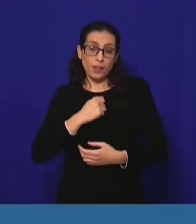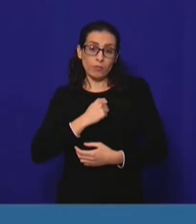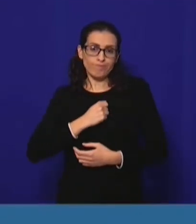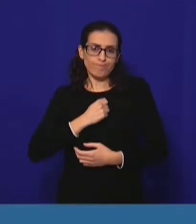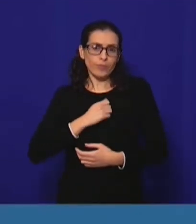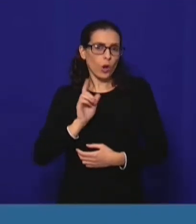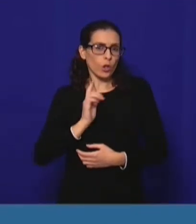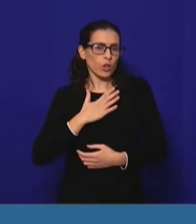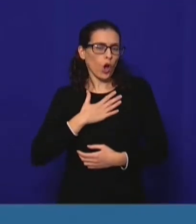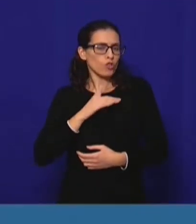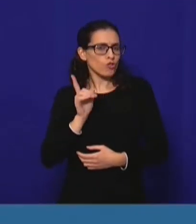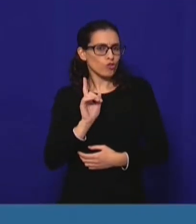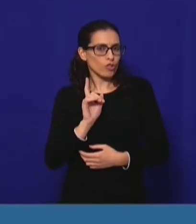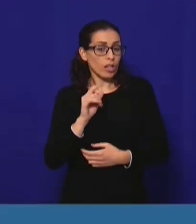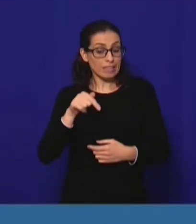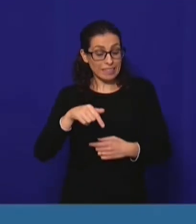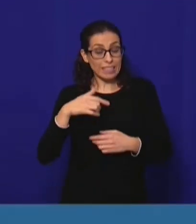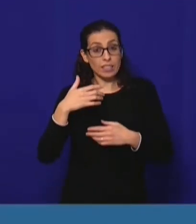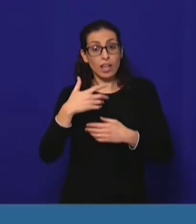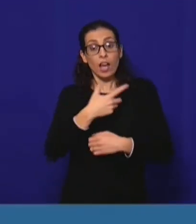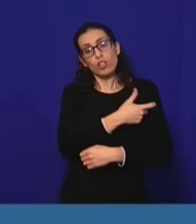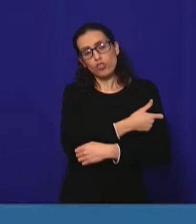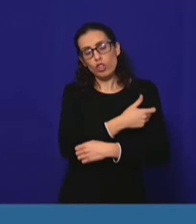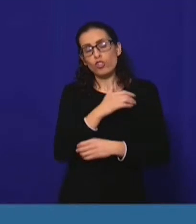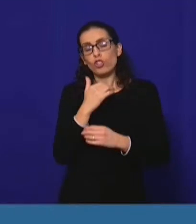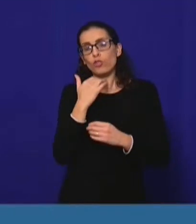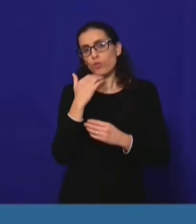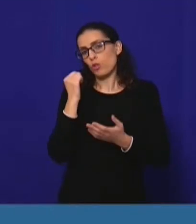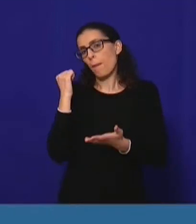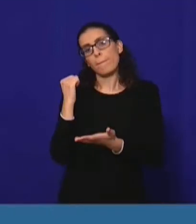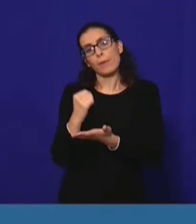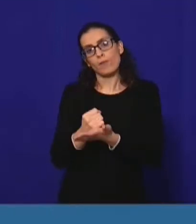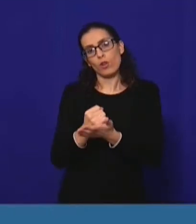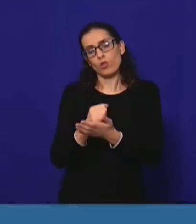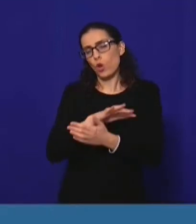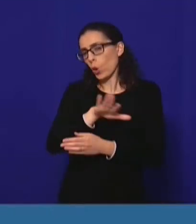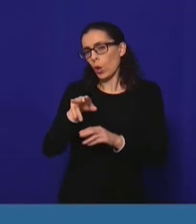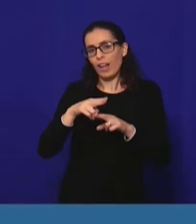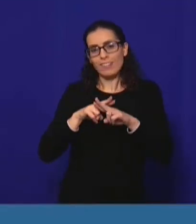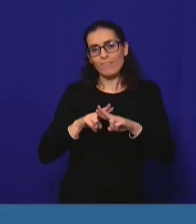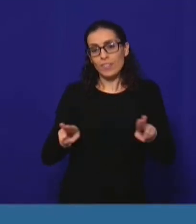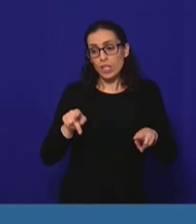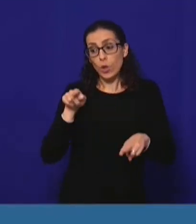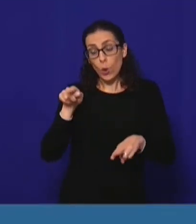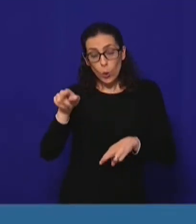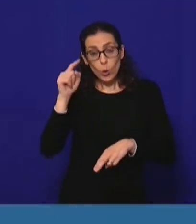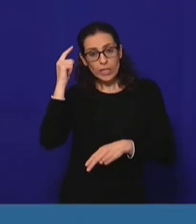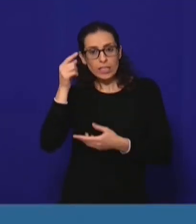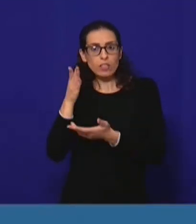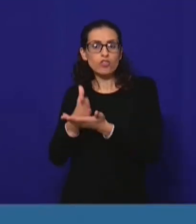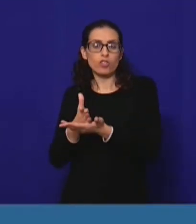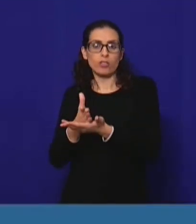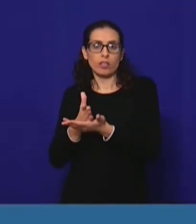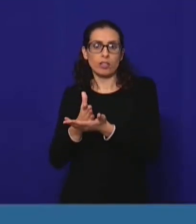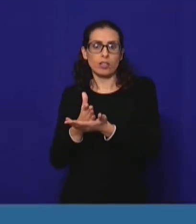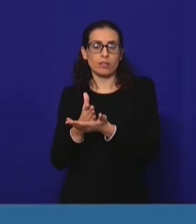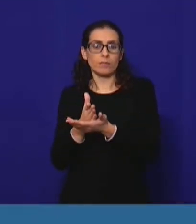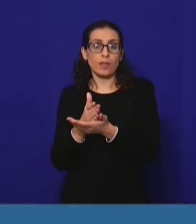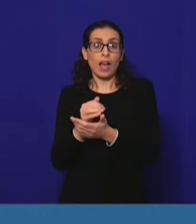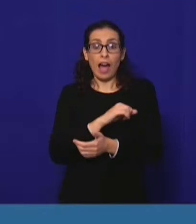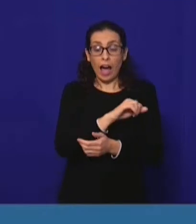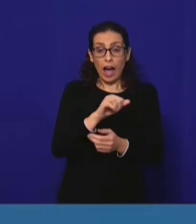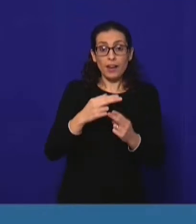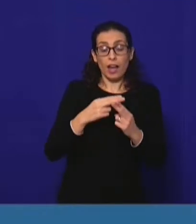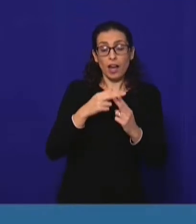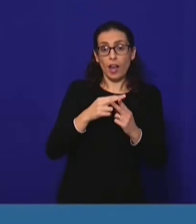li għandha tibqa' mingħajr obbligu u kulħadd ikun free li jkun jista' hu jiddeċiedi. Aħna ħanamlu